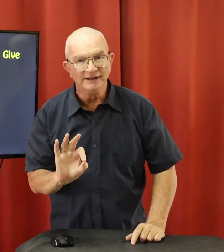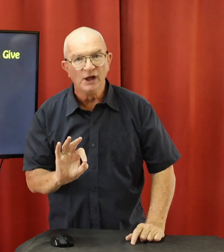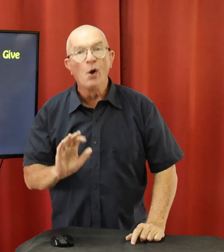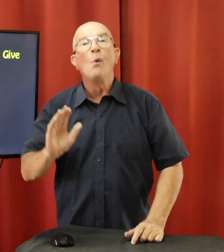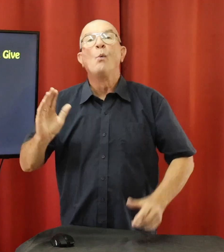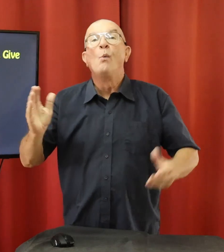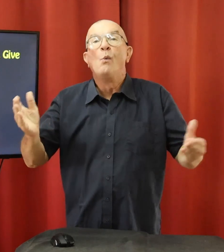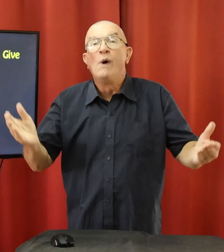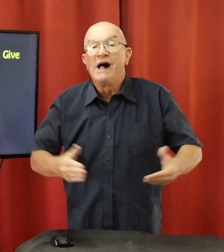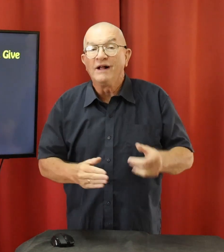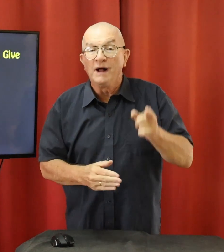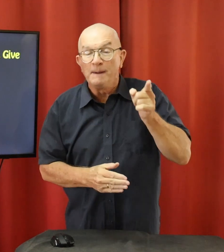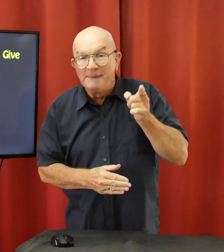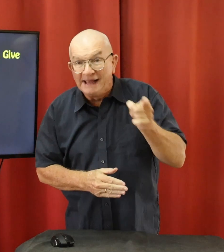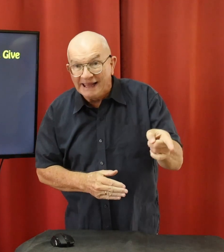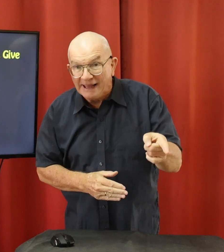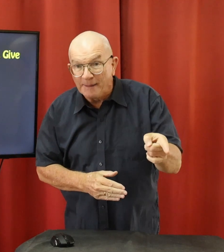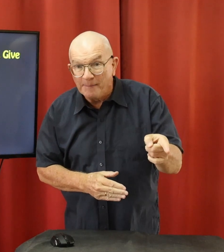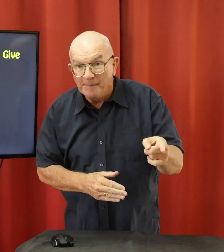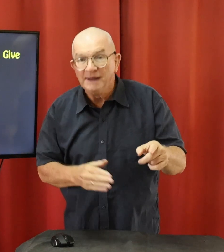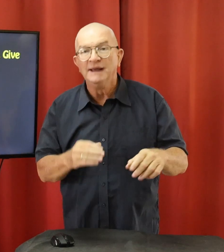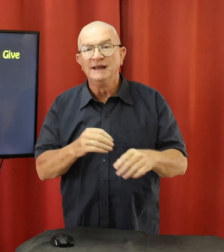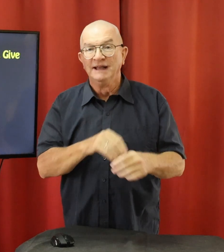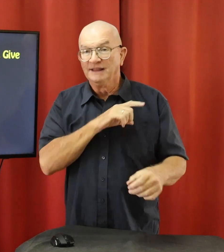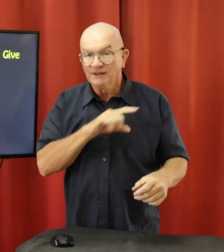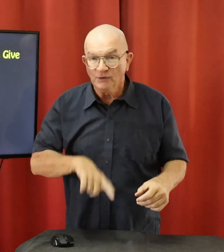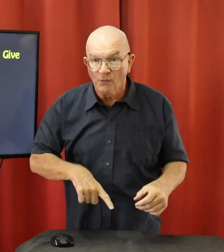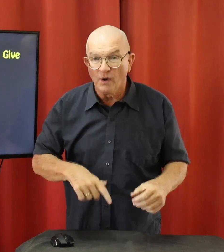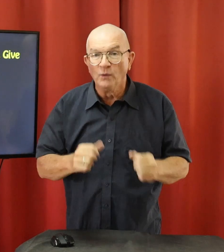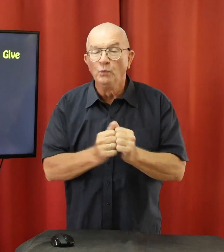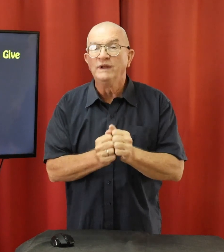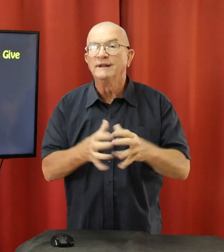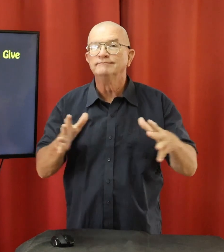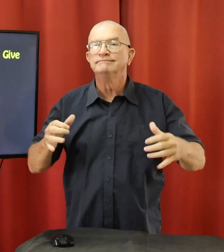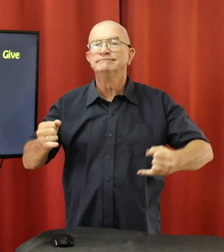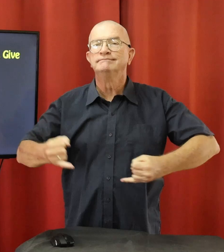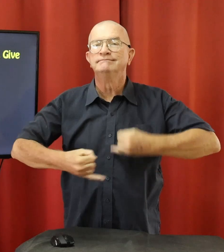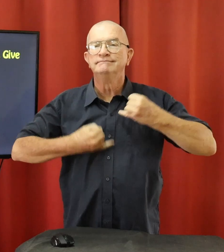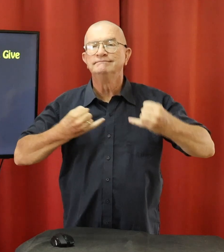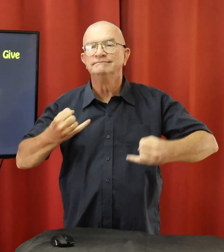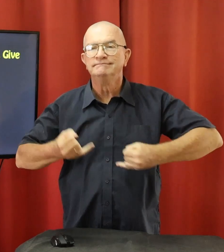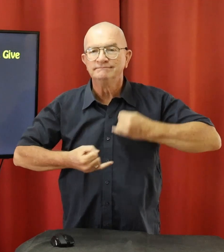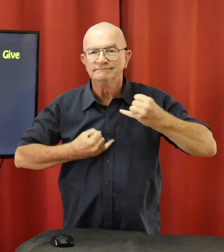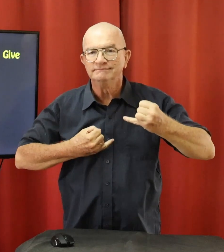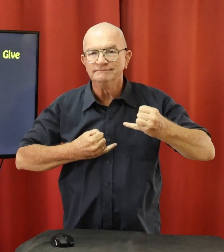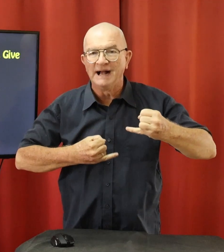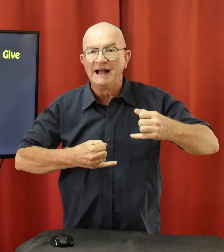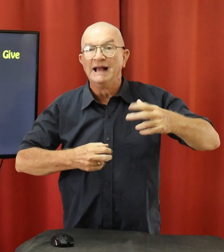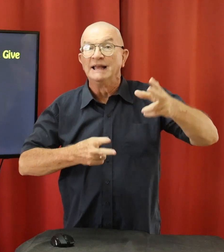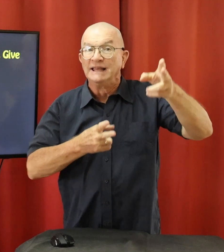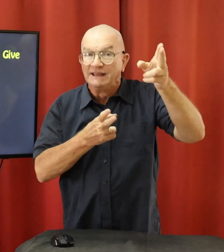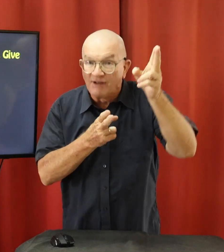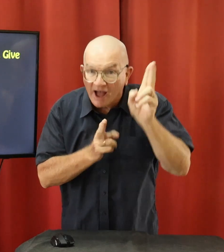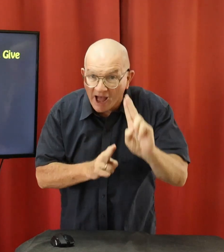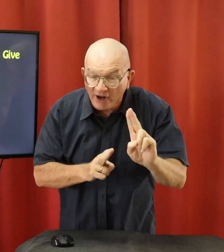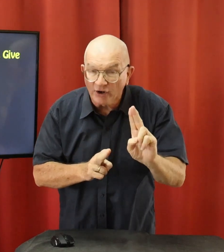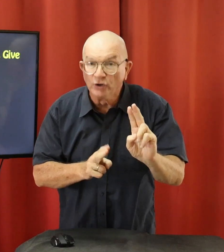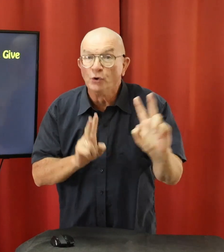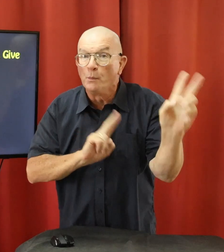Verse 29. Welcome him in the Lord with much joy. Give